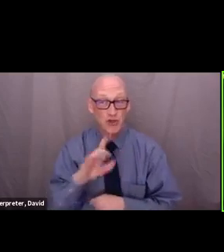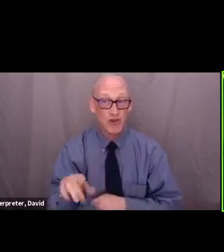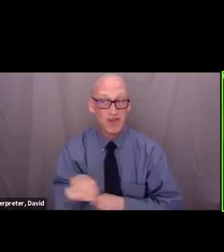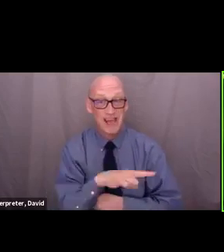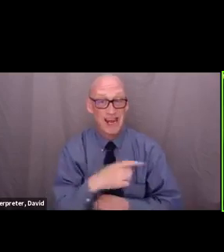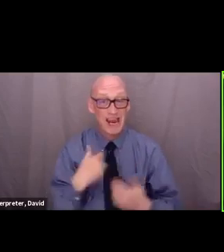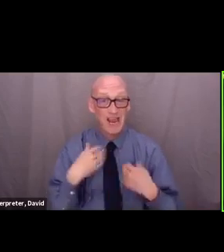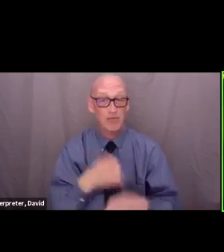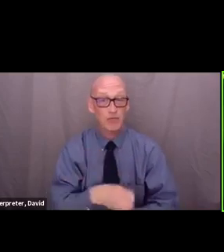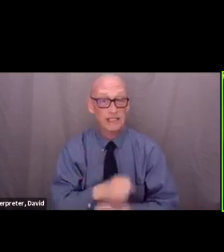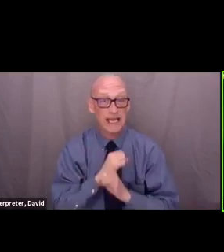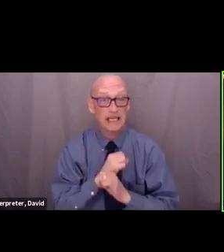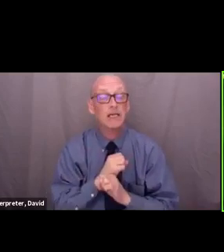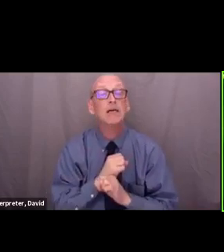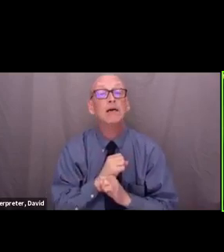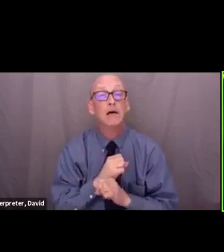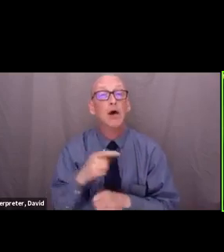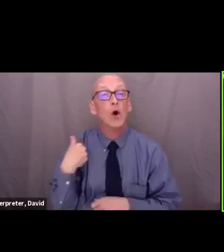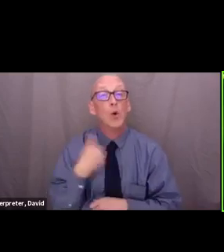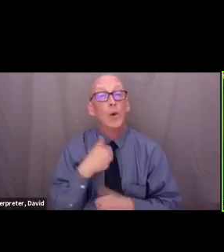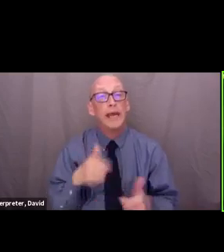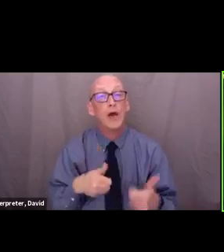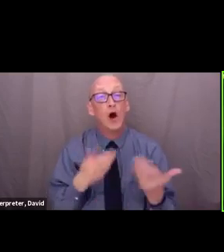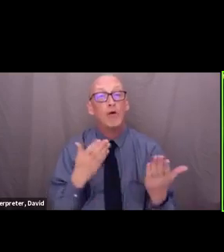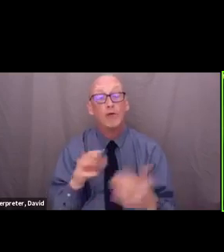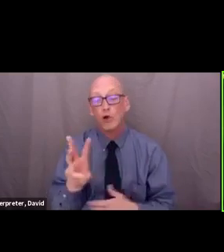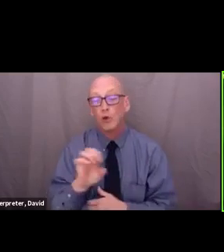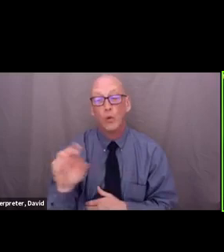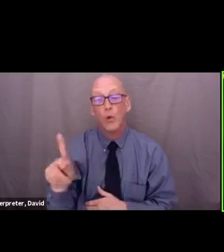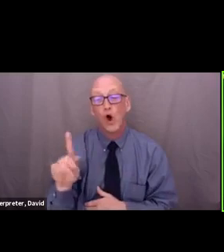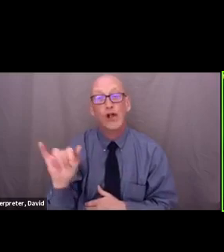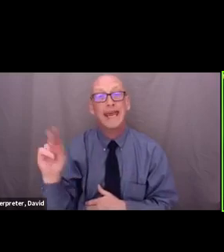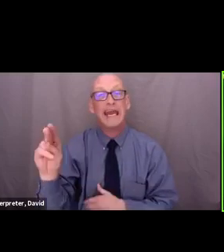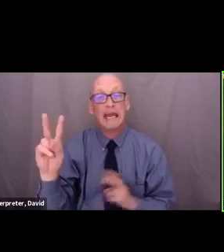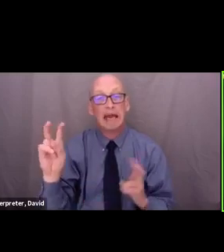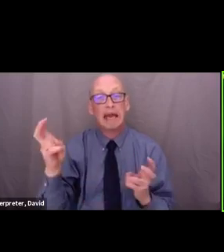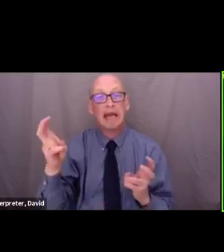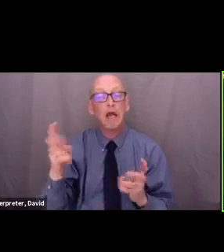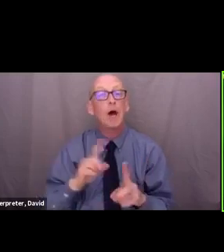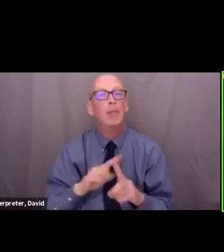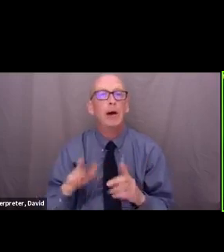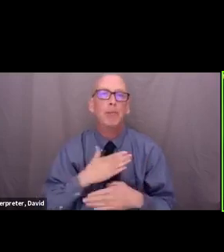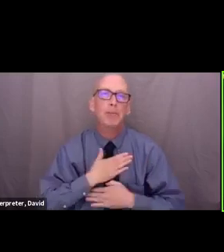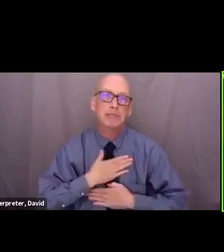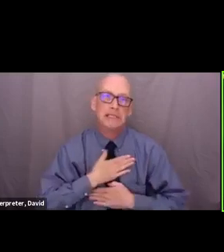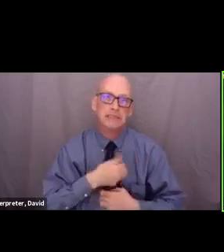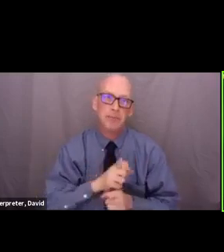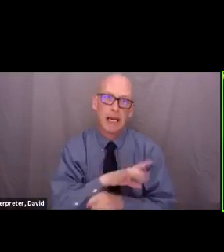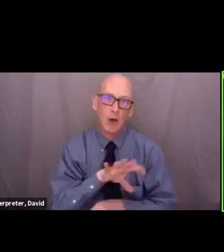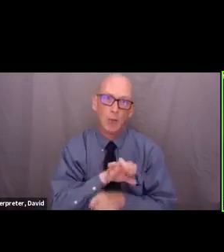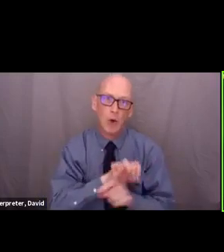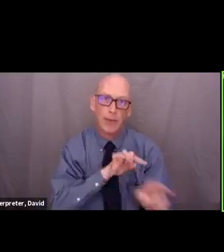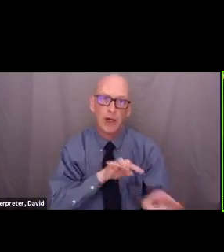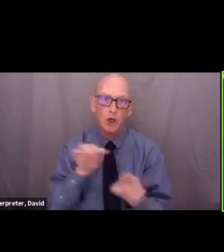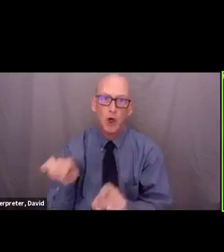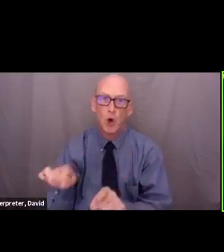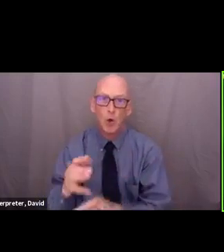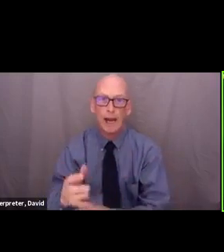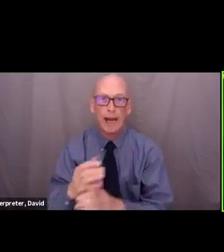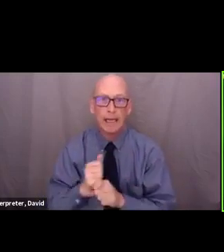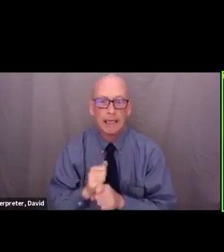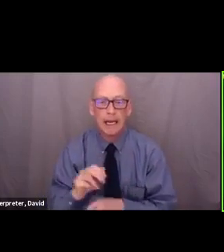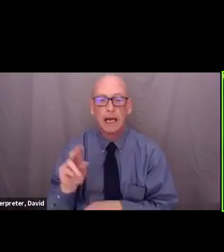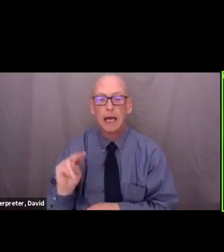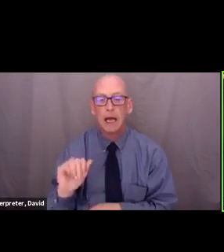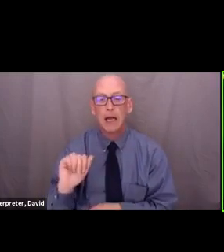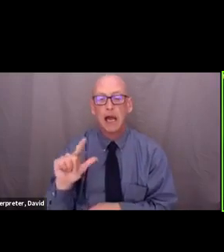offer some walk-ins that is available, but please, if you can, make an appointment with us to go ahead and get the naloxone